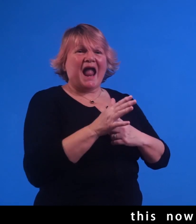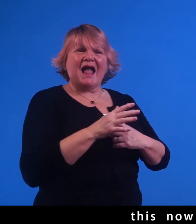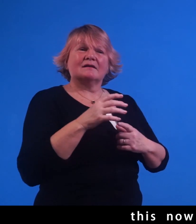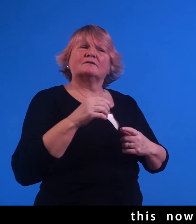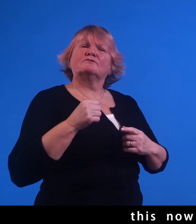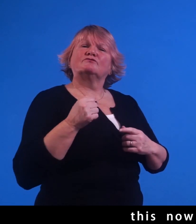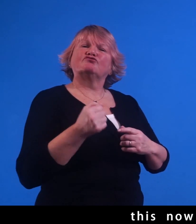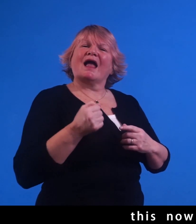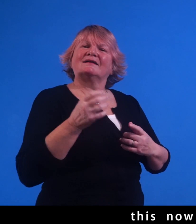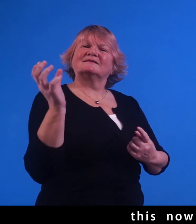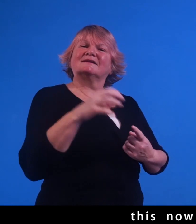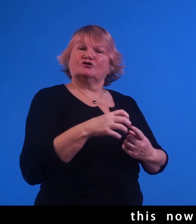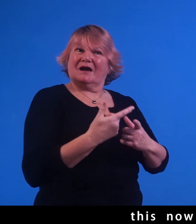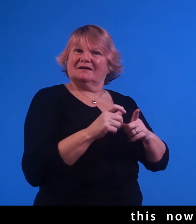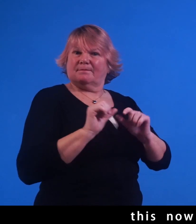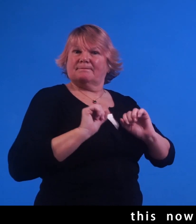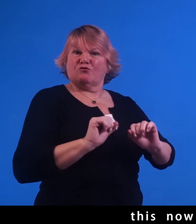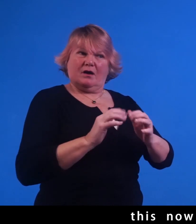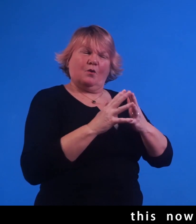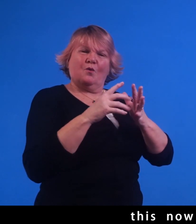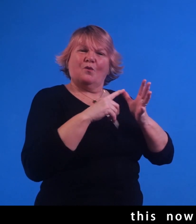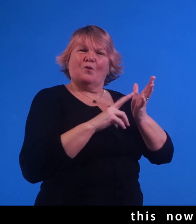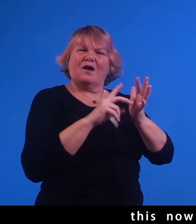train station of Edinburgh, Waverley Station.